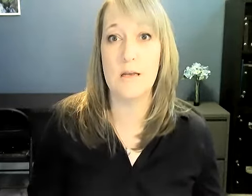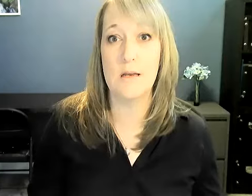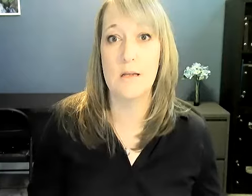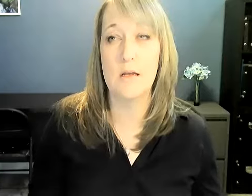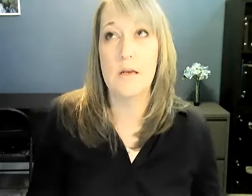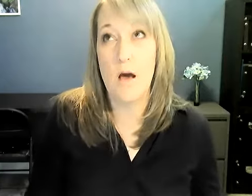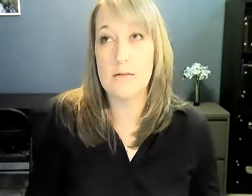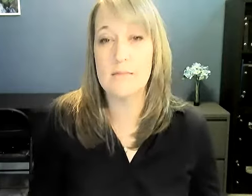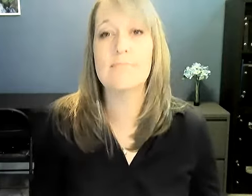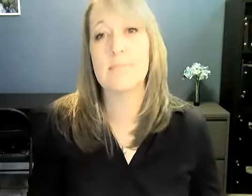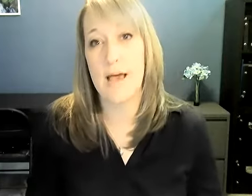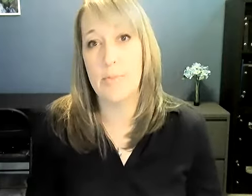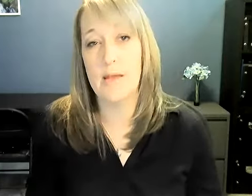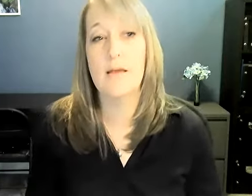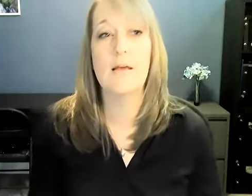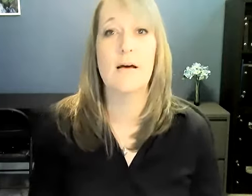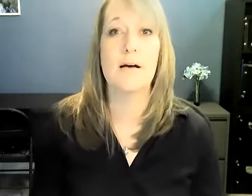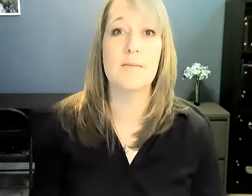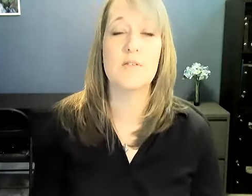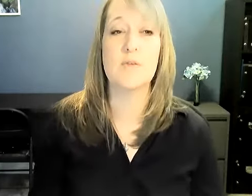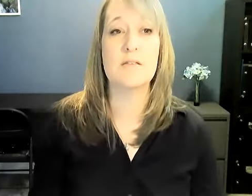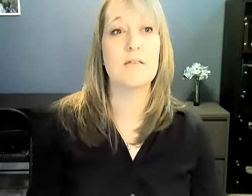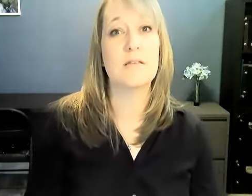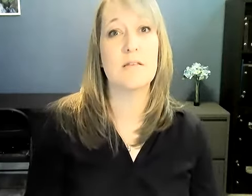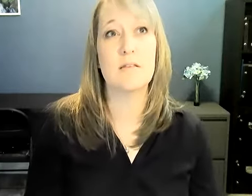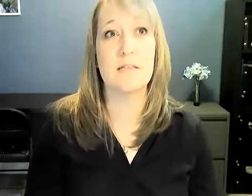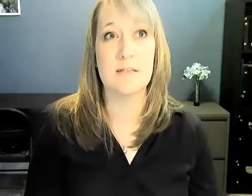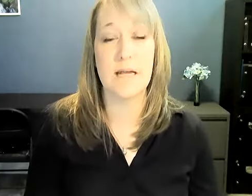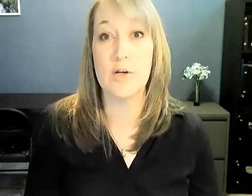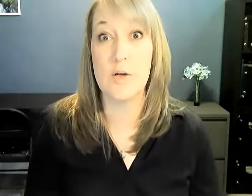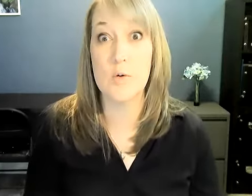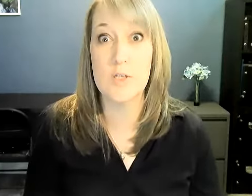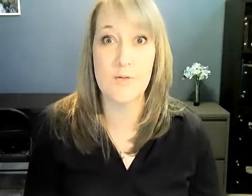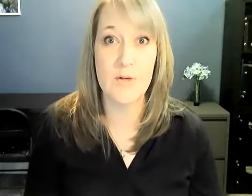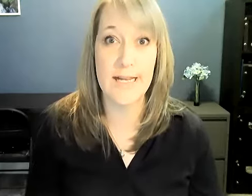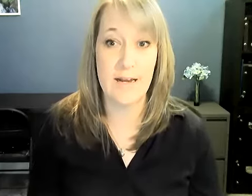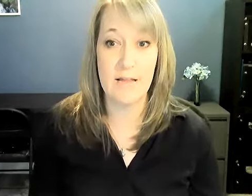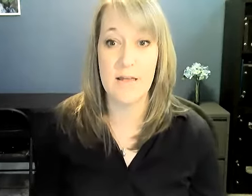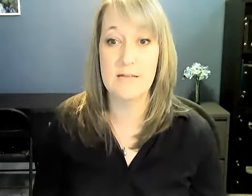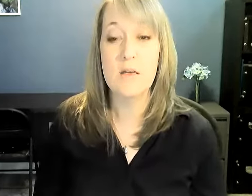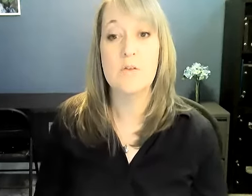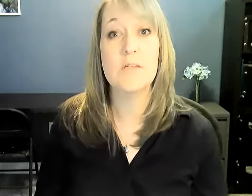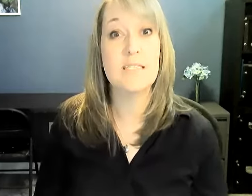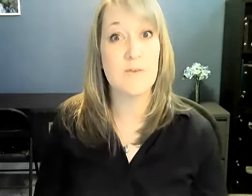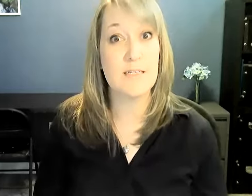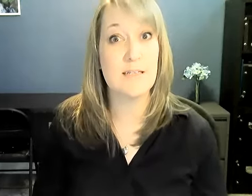sign not happy. So this is kind of your go-to for negating things. The only difference